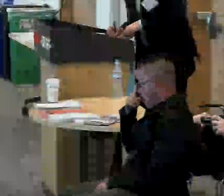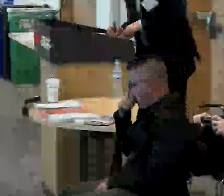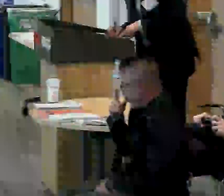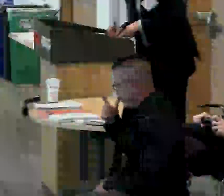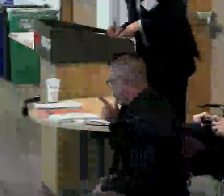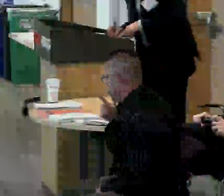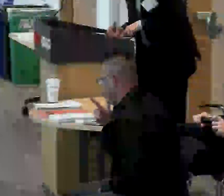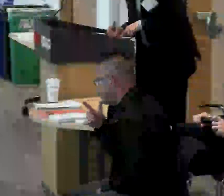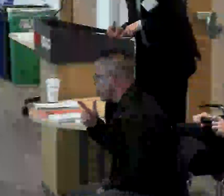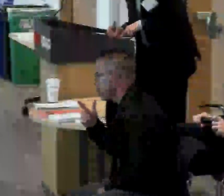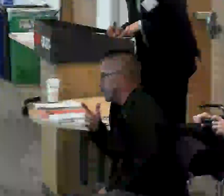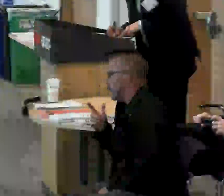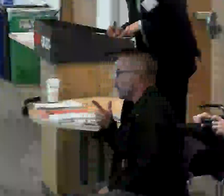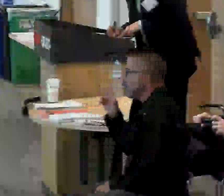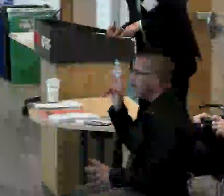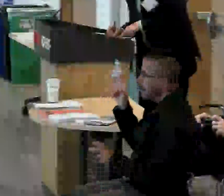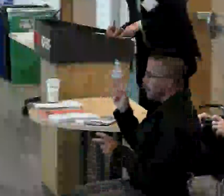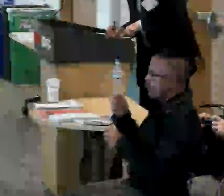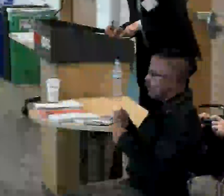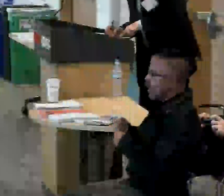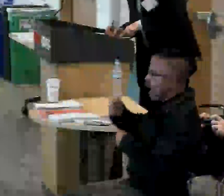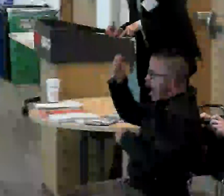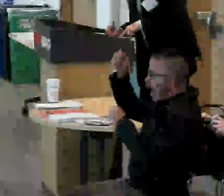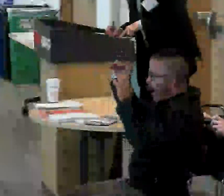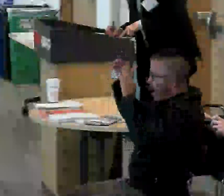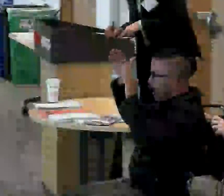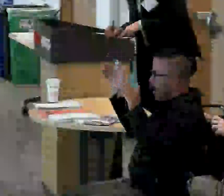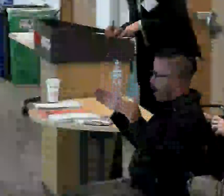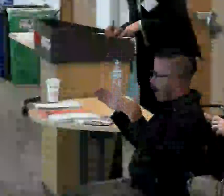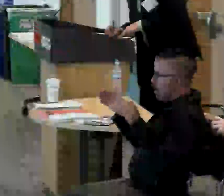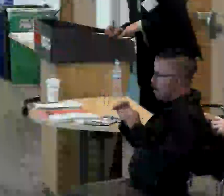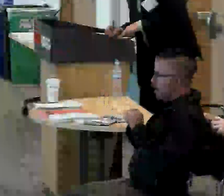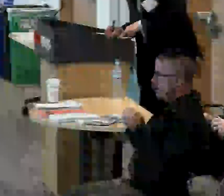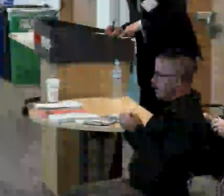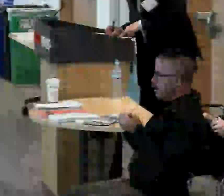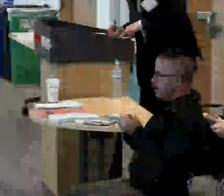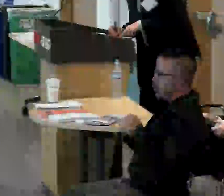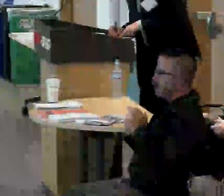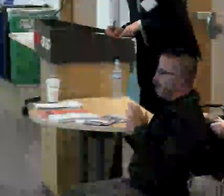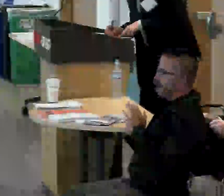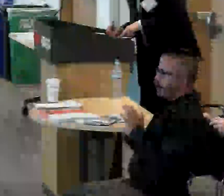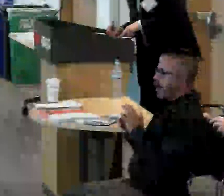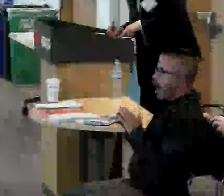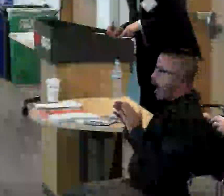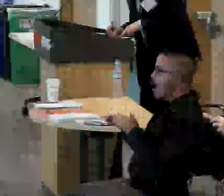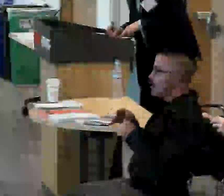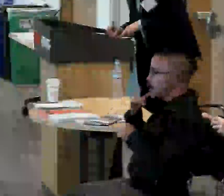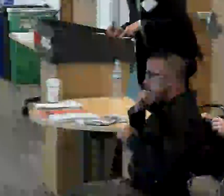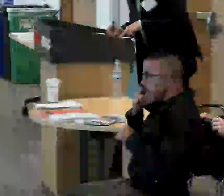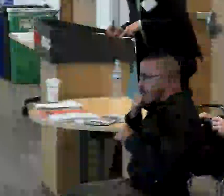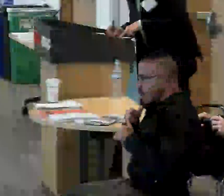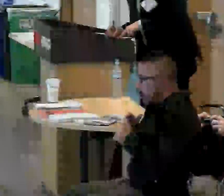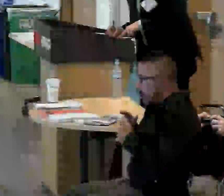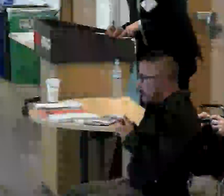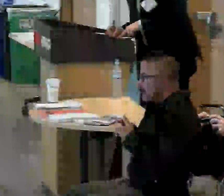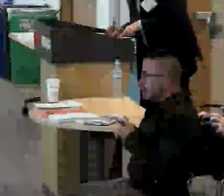I would say the umbrella organizations, Housing California, if